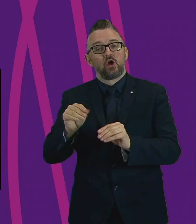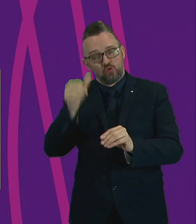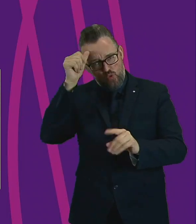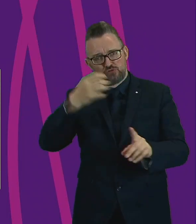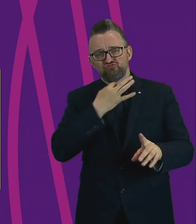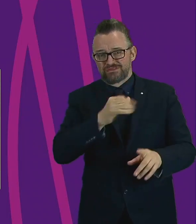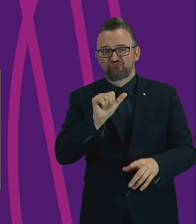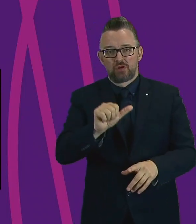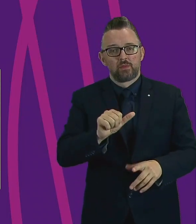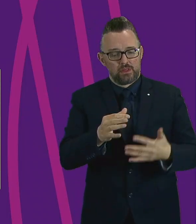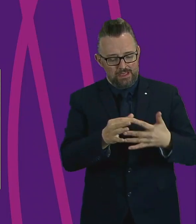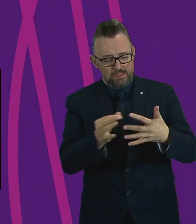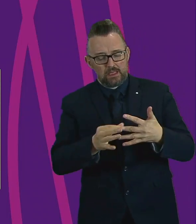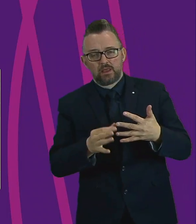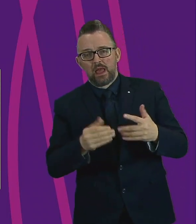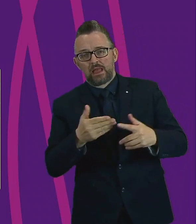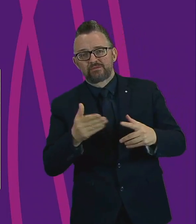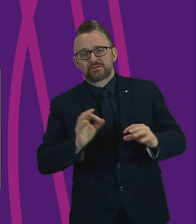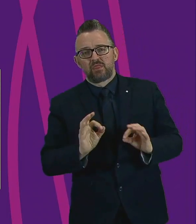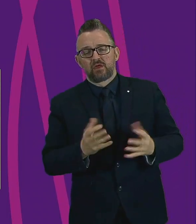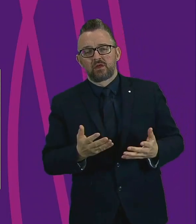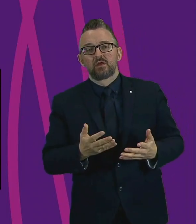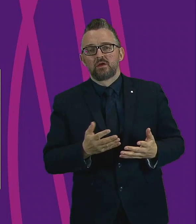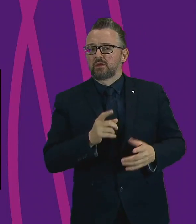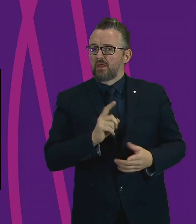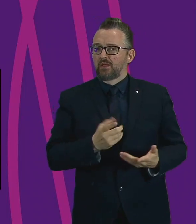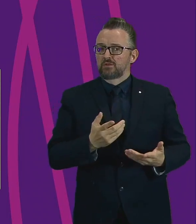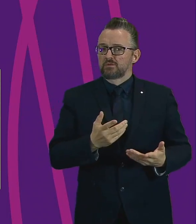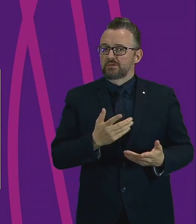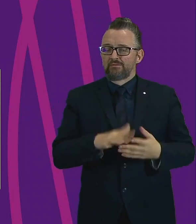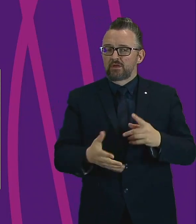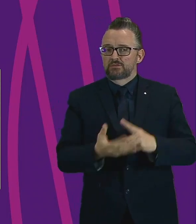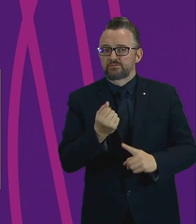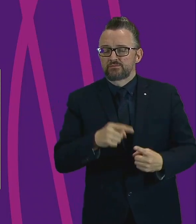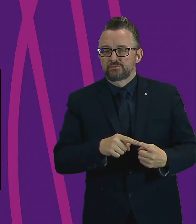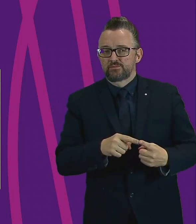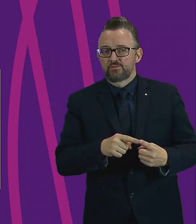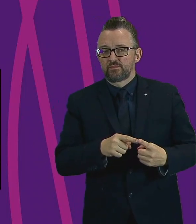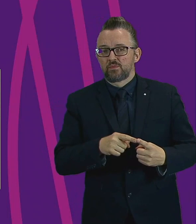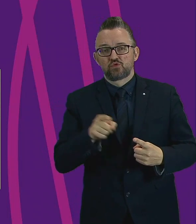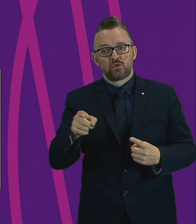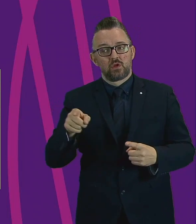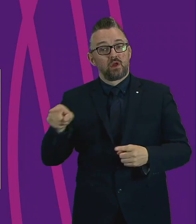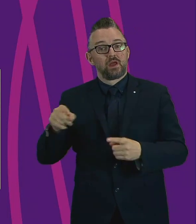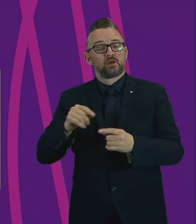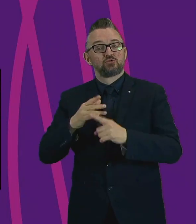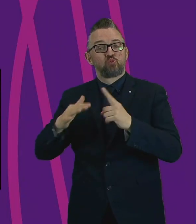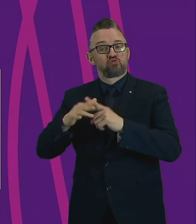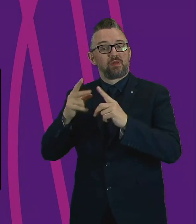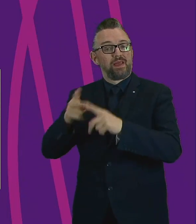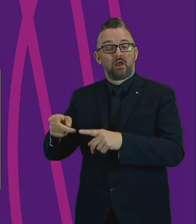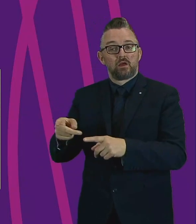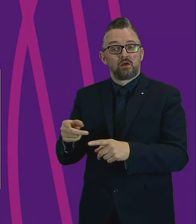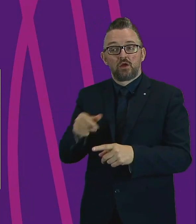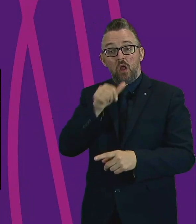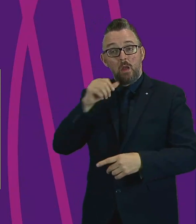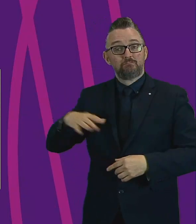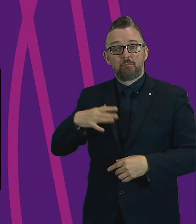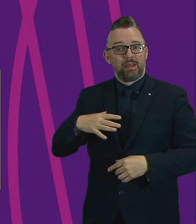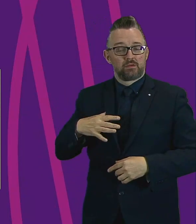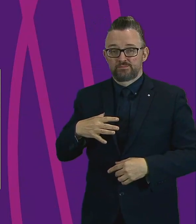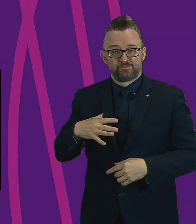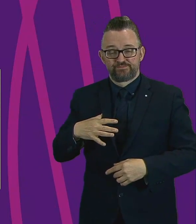properly identified. And despite the hard work of the sector, it was less equipped and less prepared to deal with these issues. In many